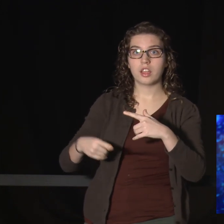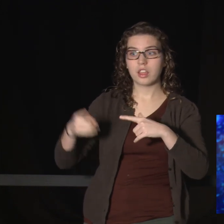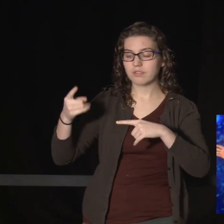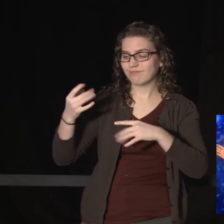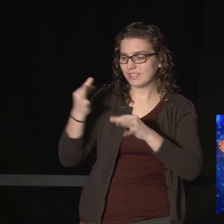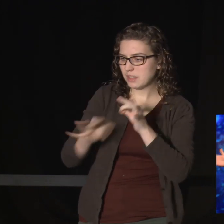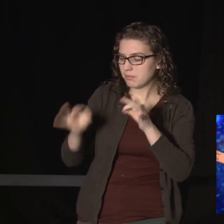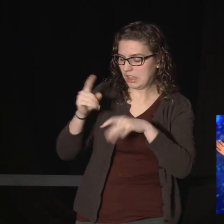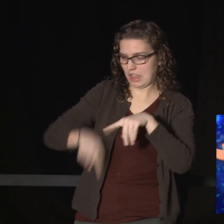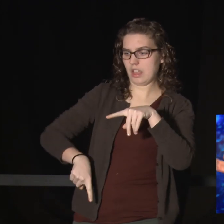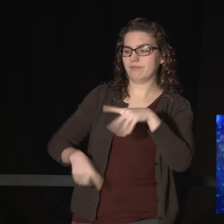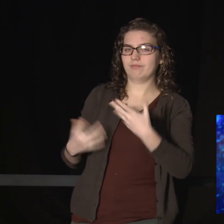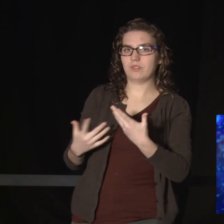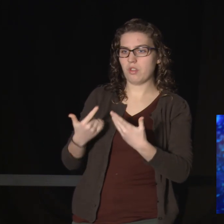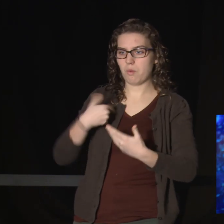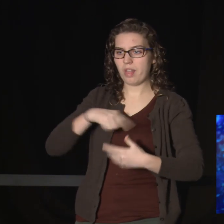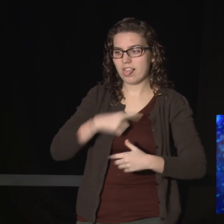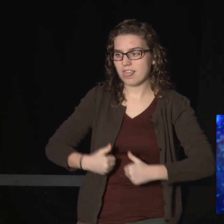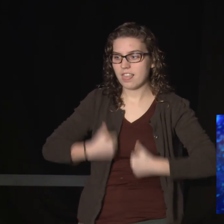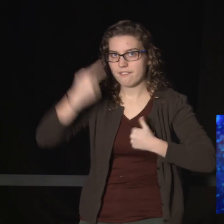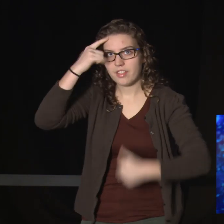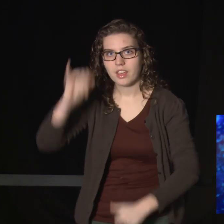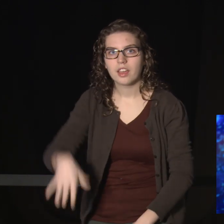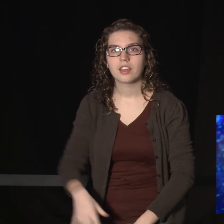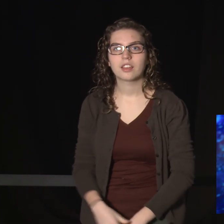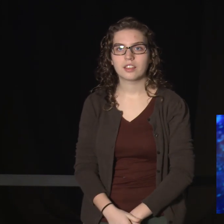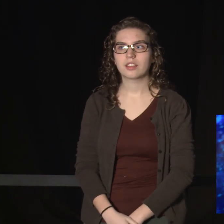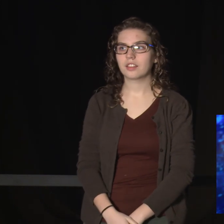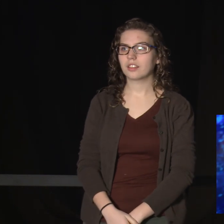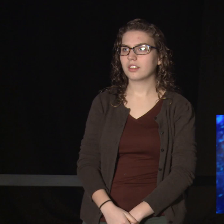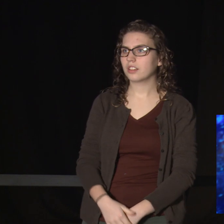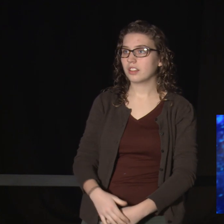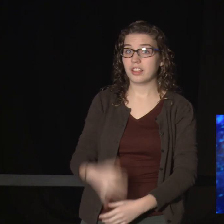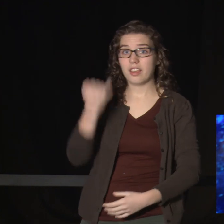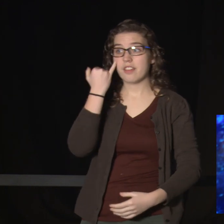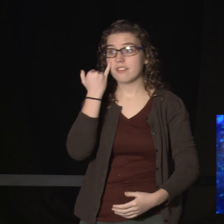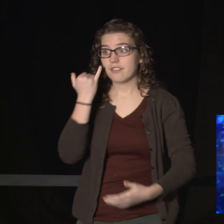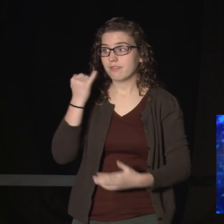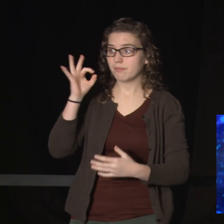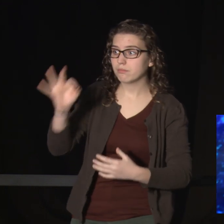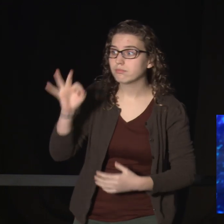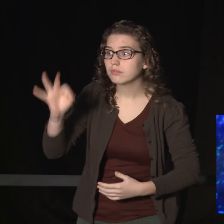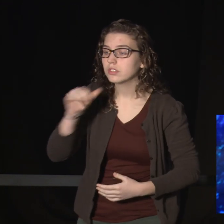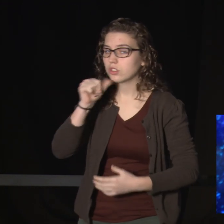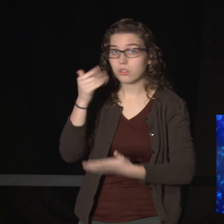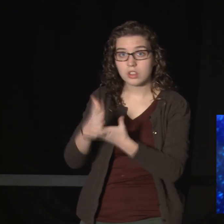cannot. That is what we exist for. Well, if you don't stop preaching, we'll beat you up.